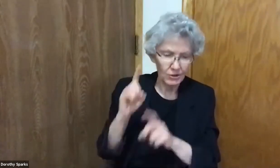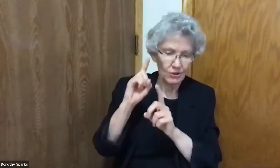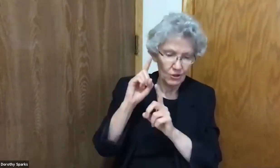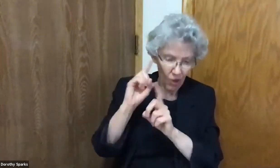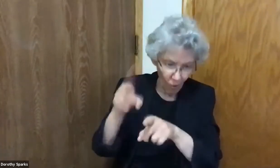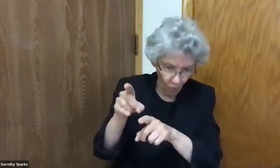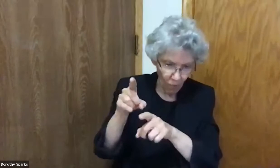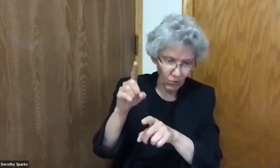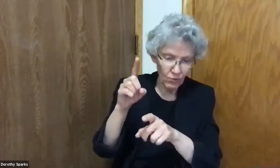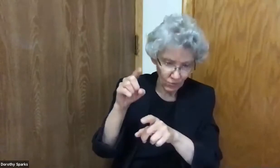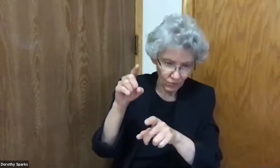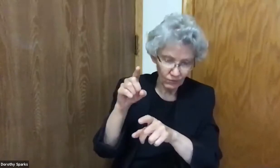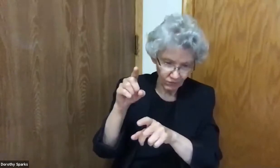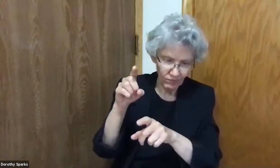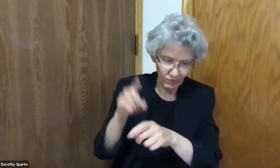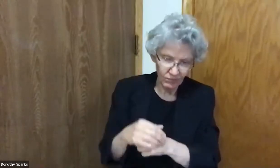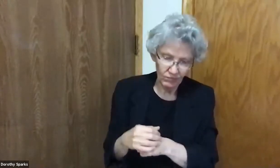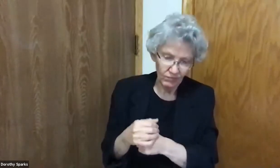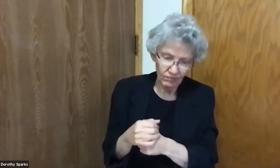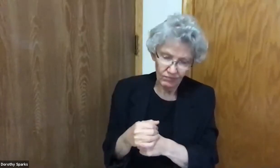So you must go instead.